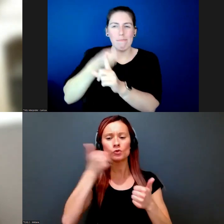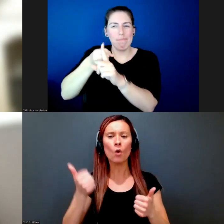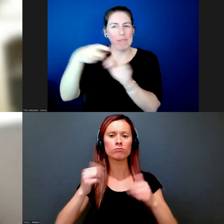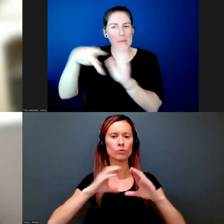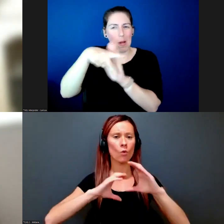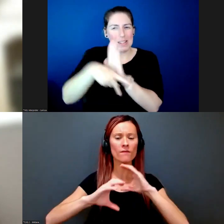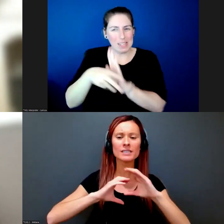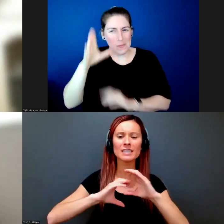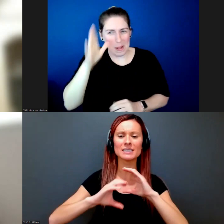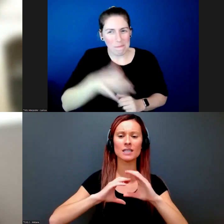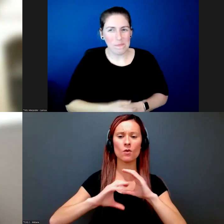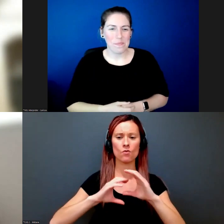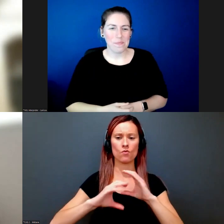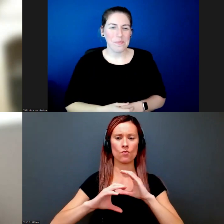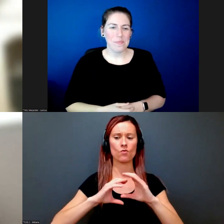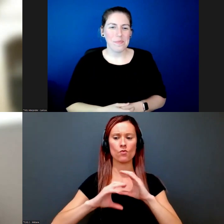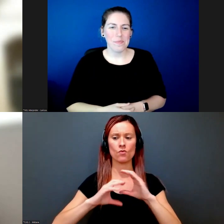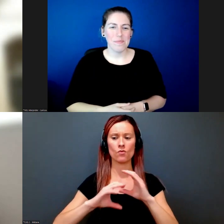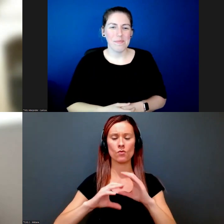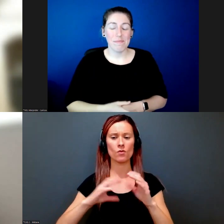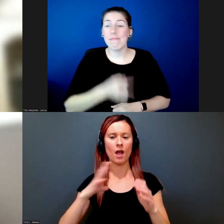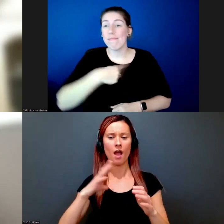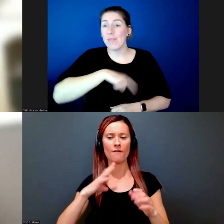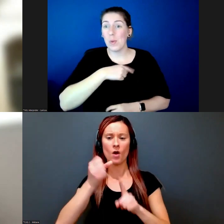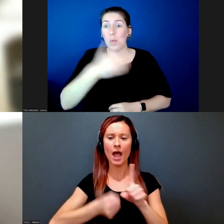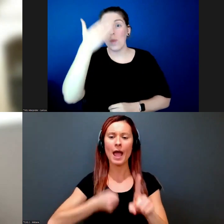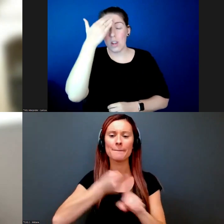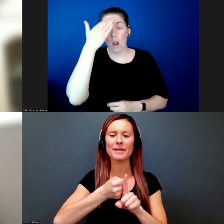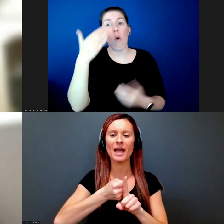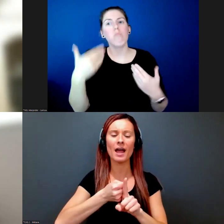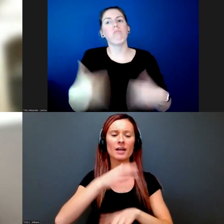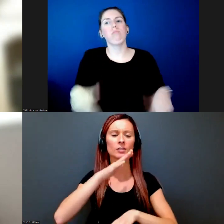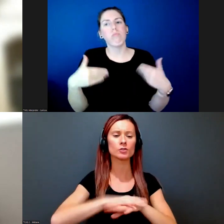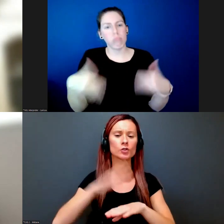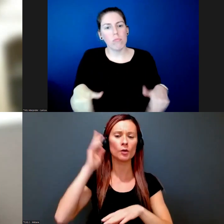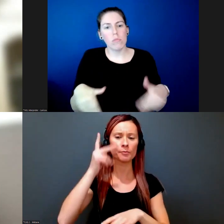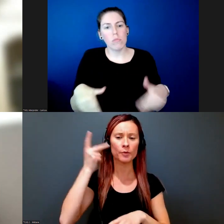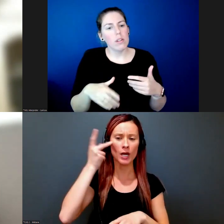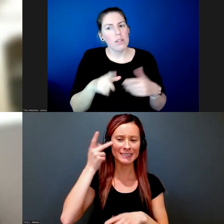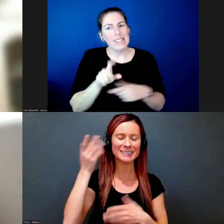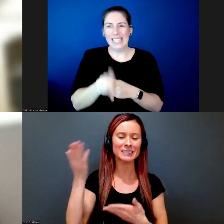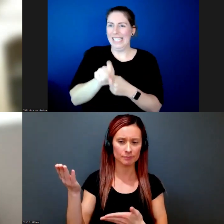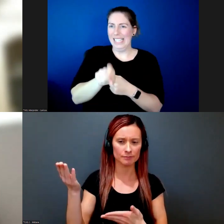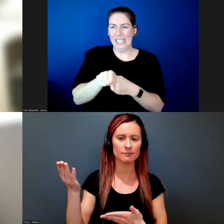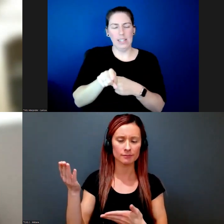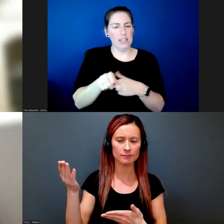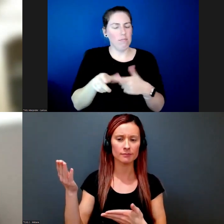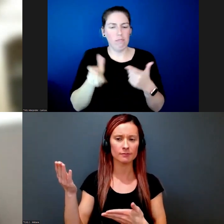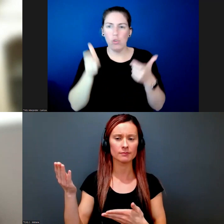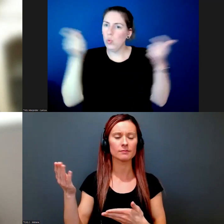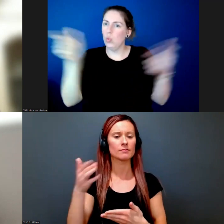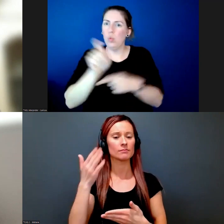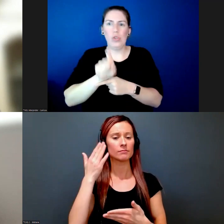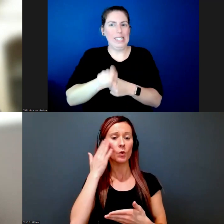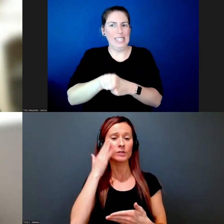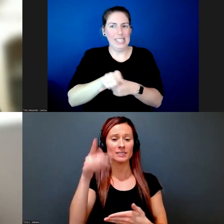we know how huge the need is, how important it is. And